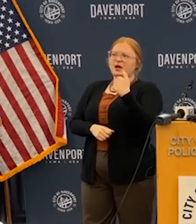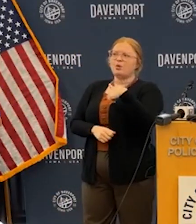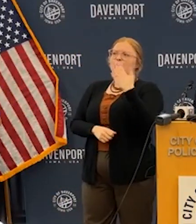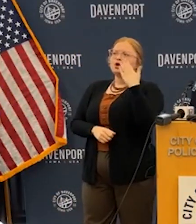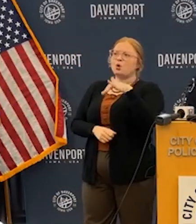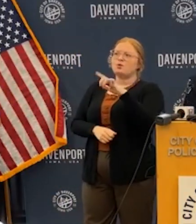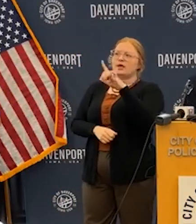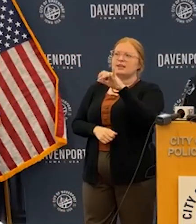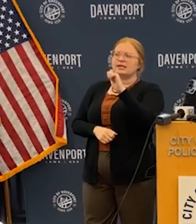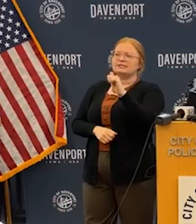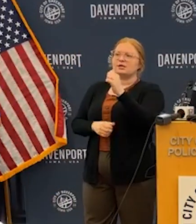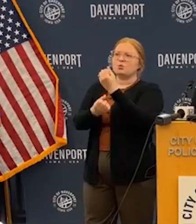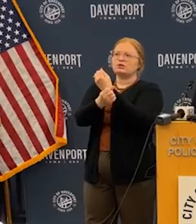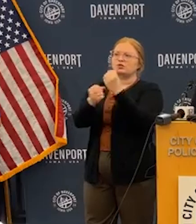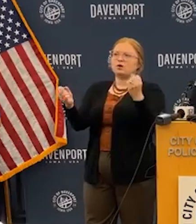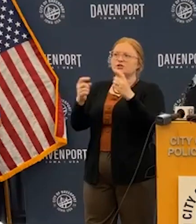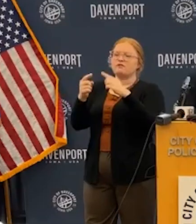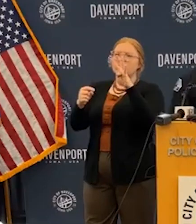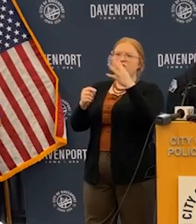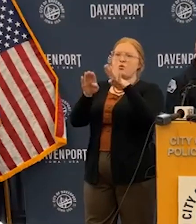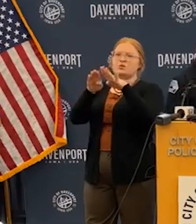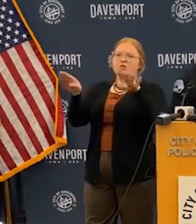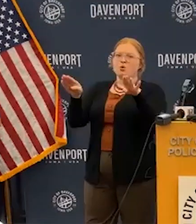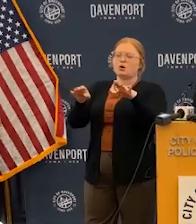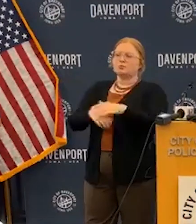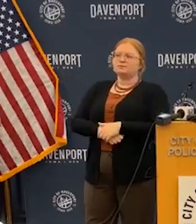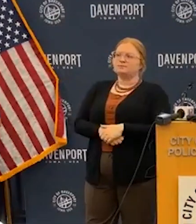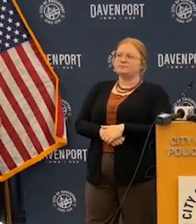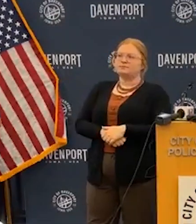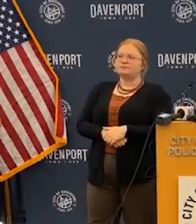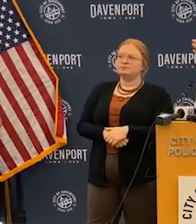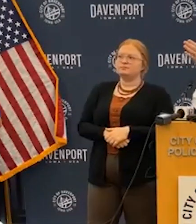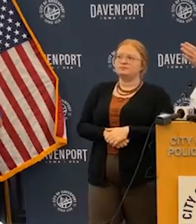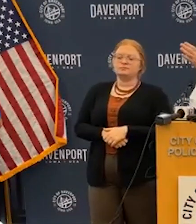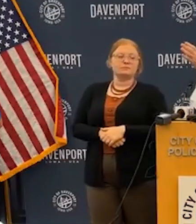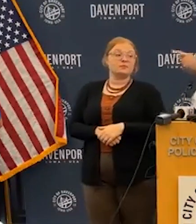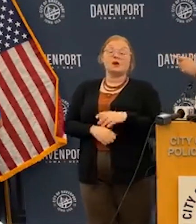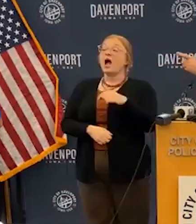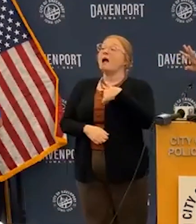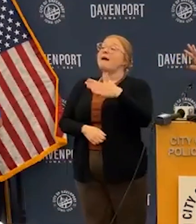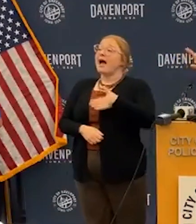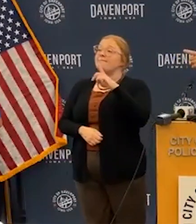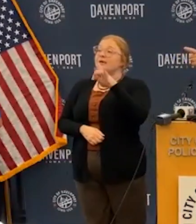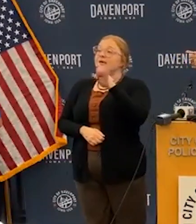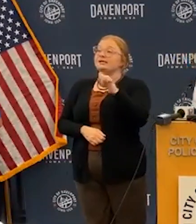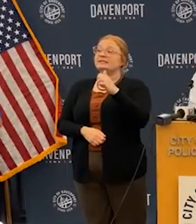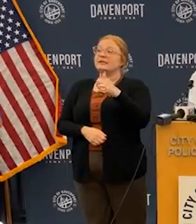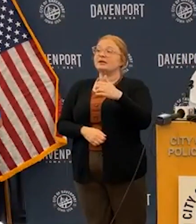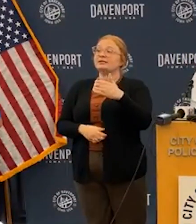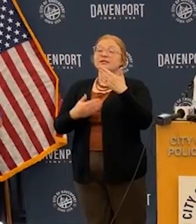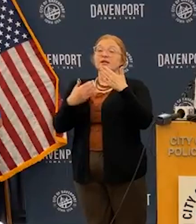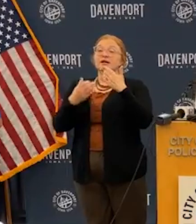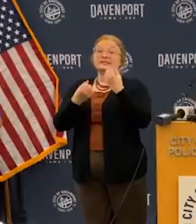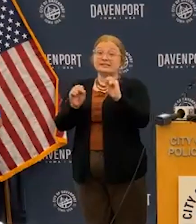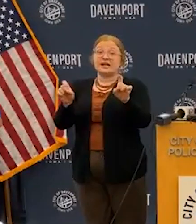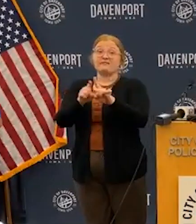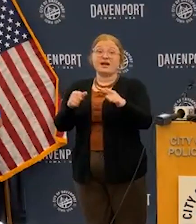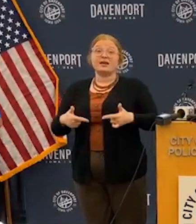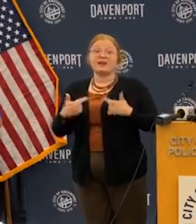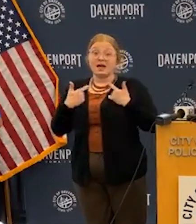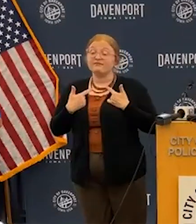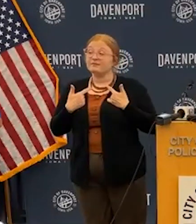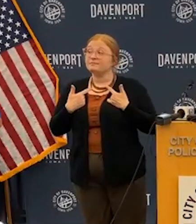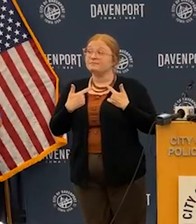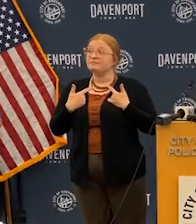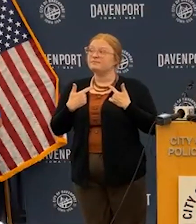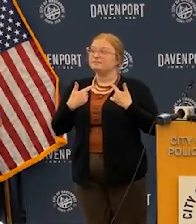alive. Right, sir, and then ma'am, and then we're done. To the first one, you likely won't be able to answer now, but can you give an update on